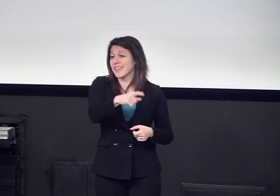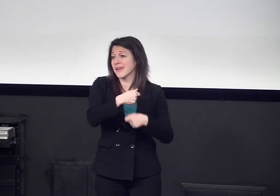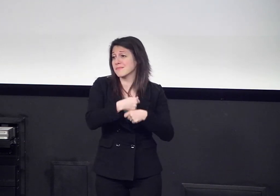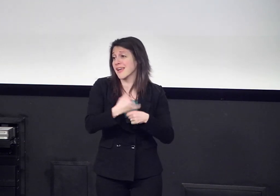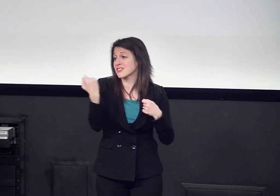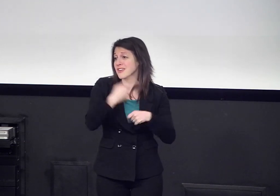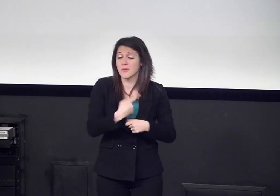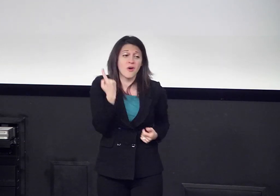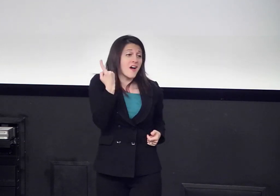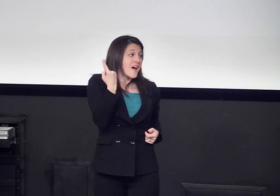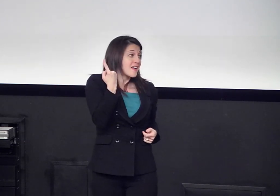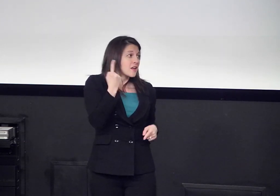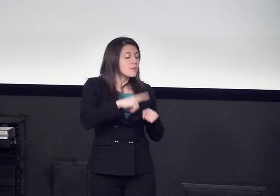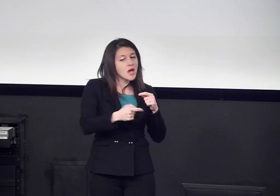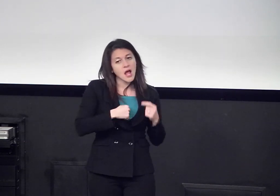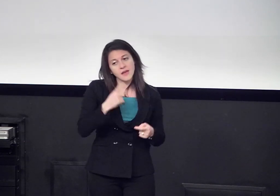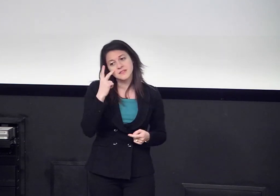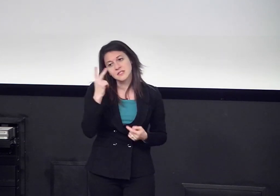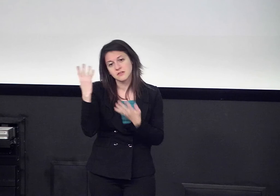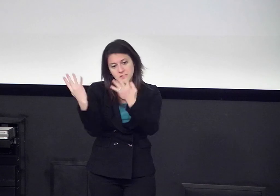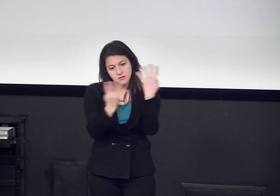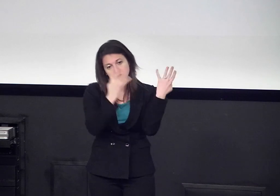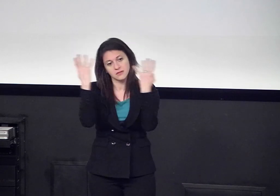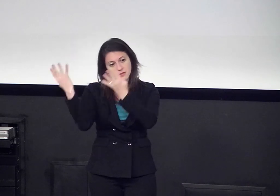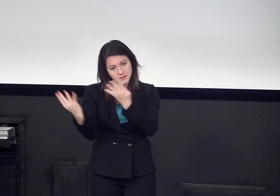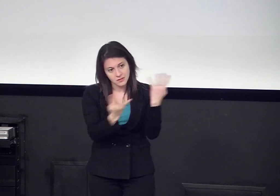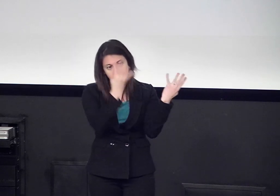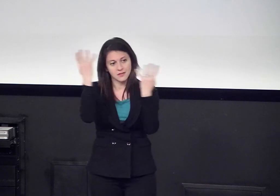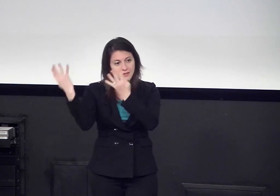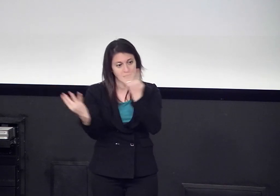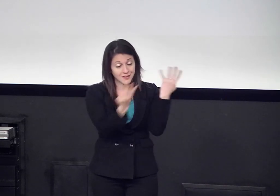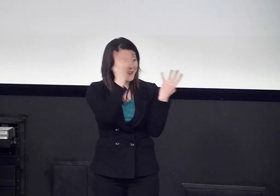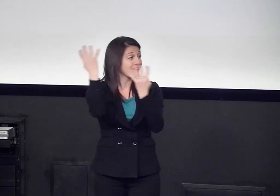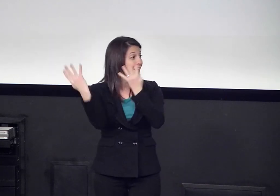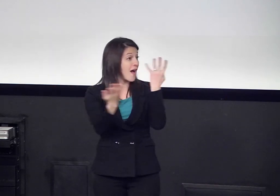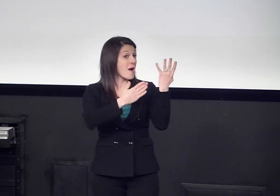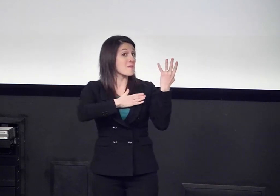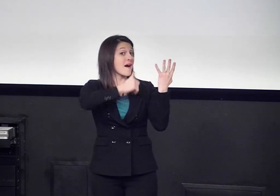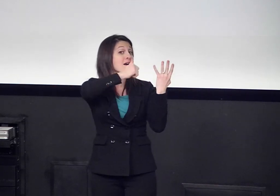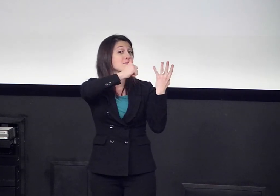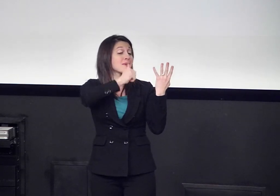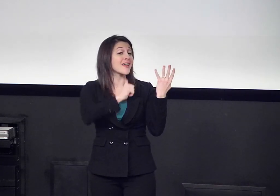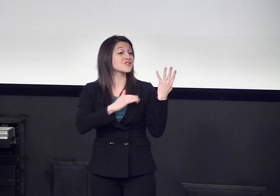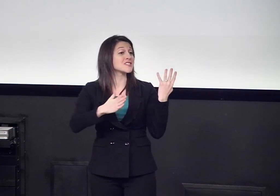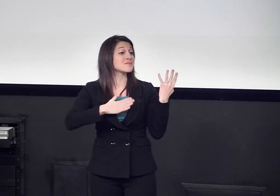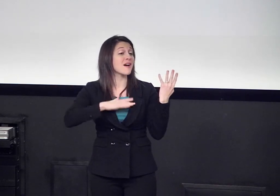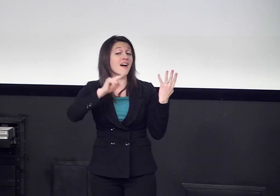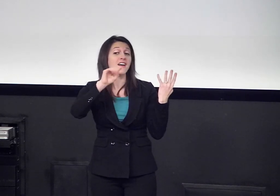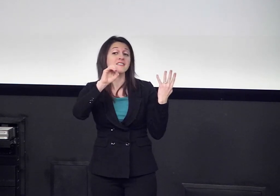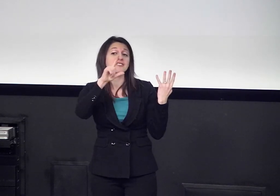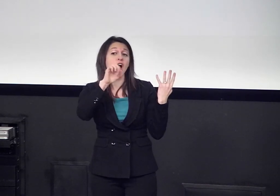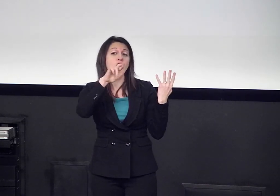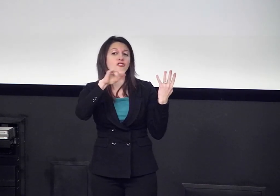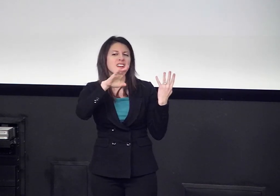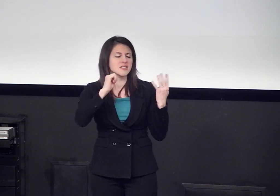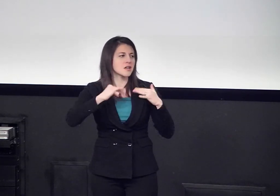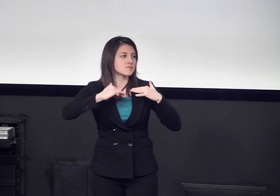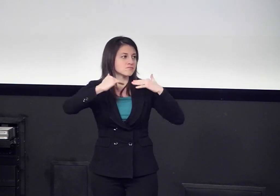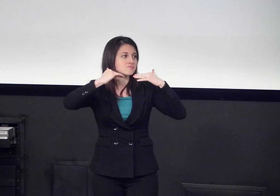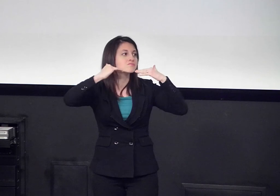be the one call that that person's making that entire day, but for me as the interpreter, I've been through several of these calls already,